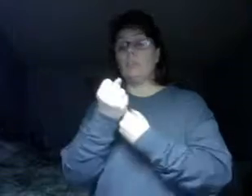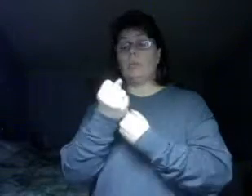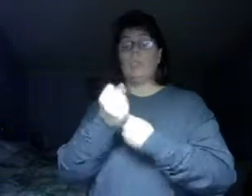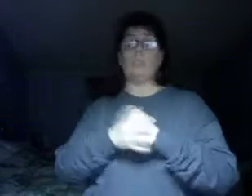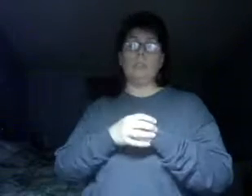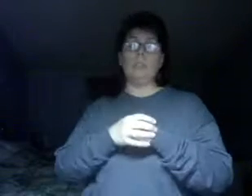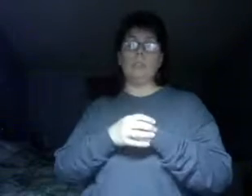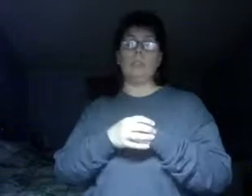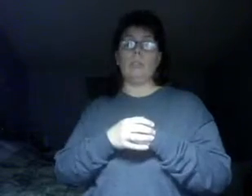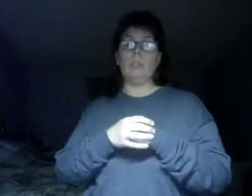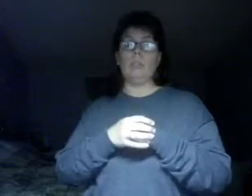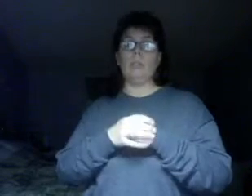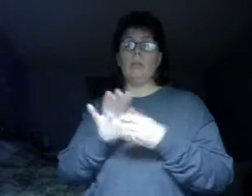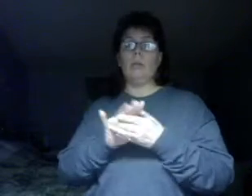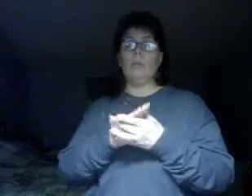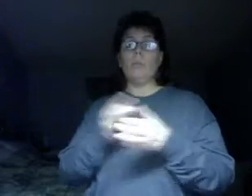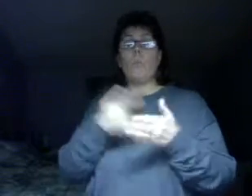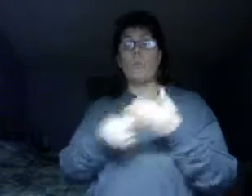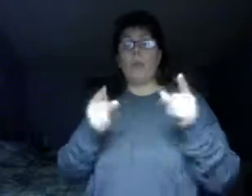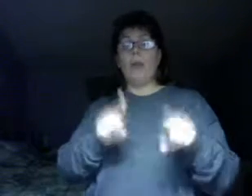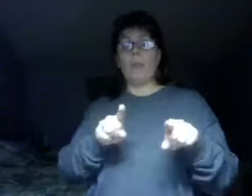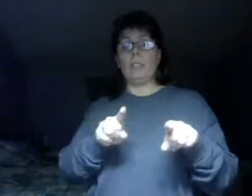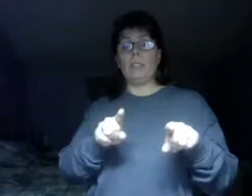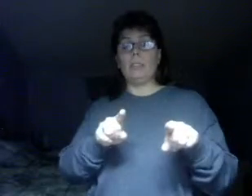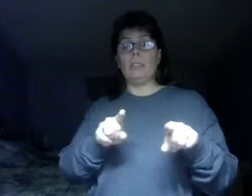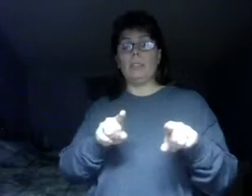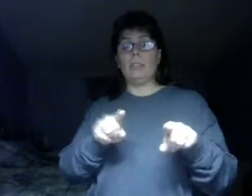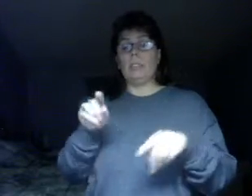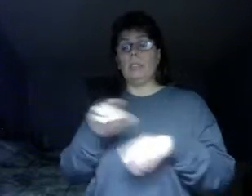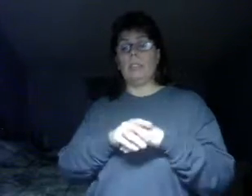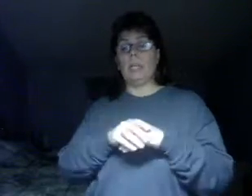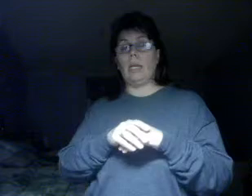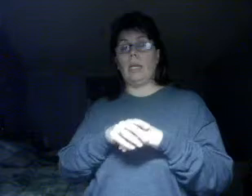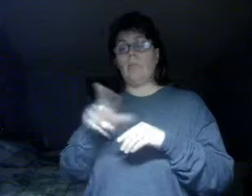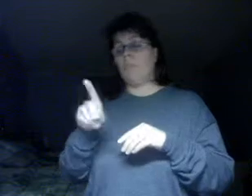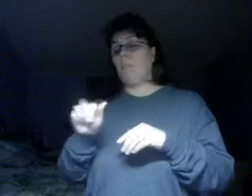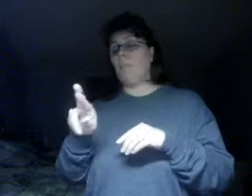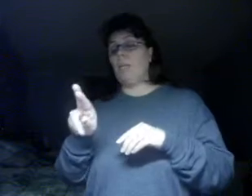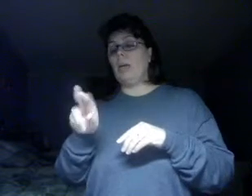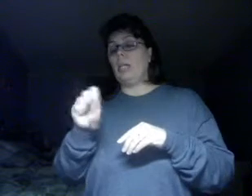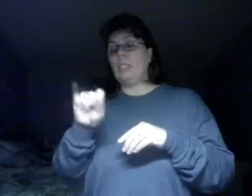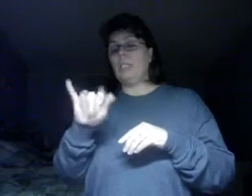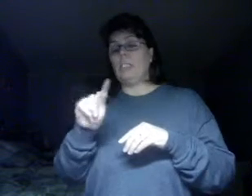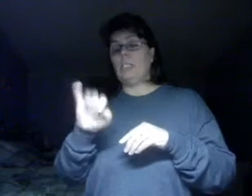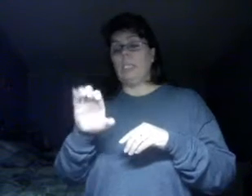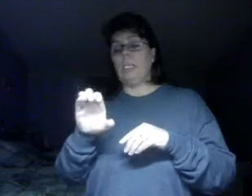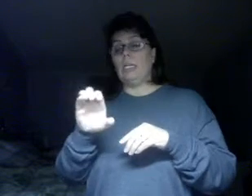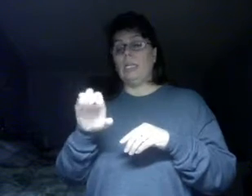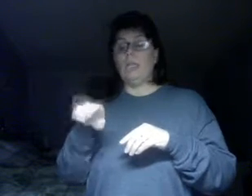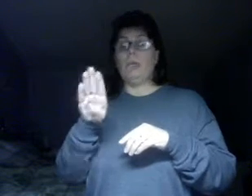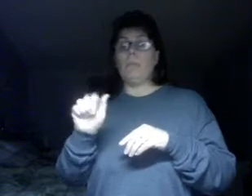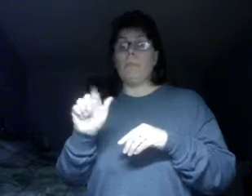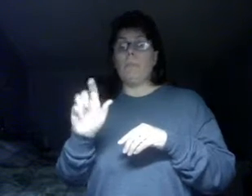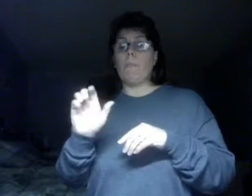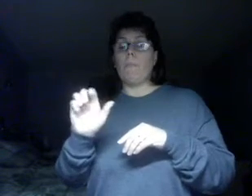a parasitic bacteria that most people already have in their lungs. And when people have a healthy immune system, they constantly keep it